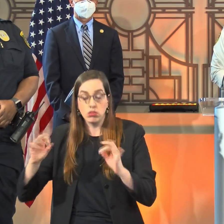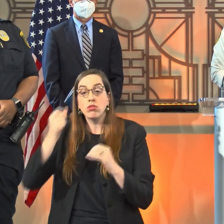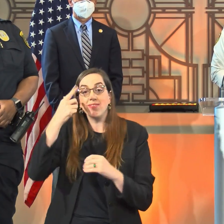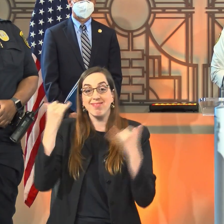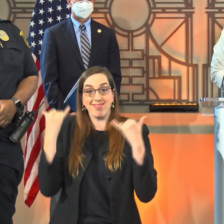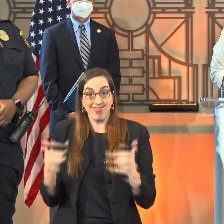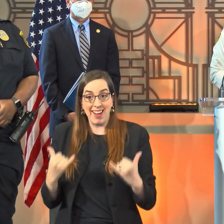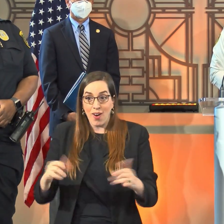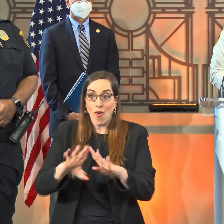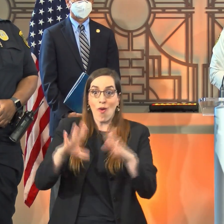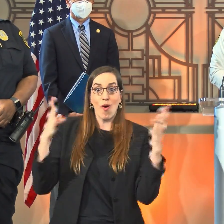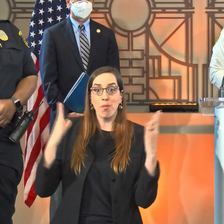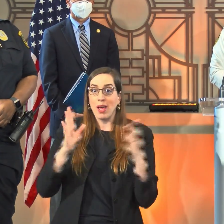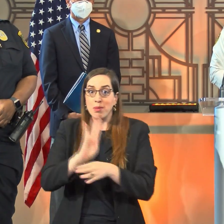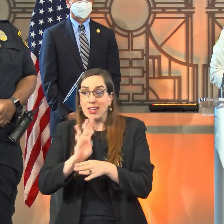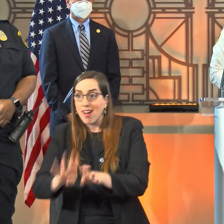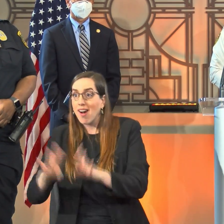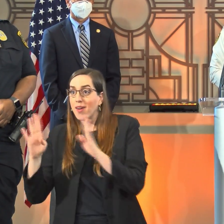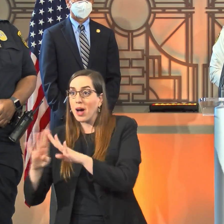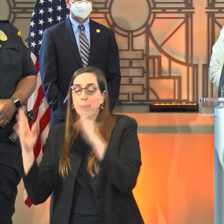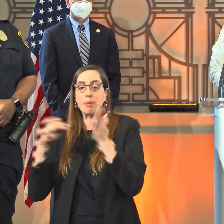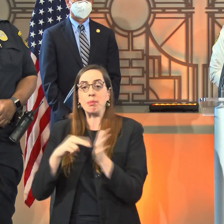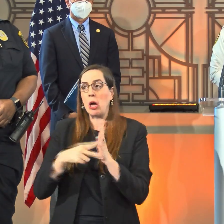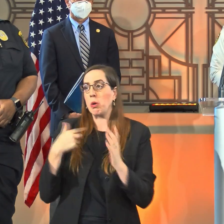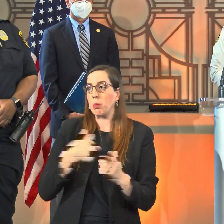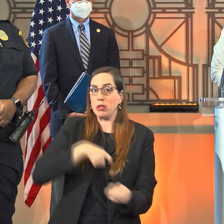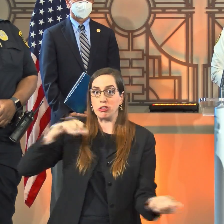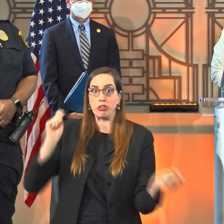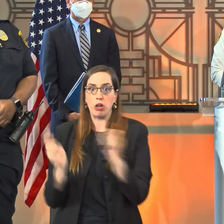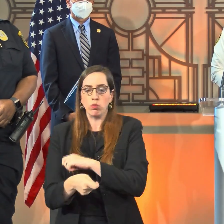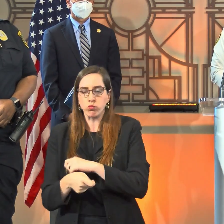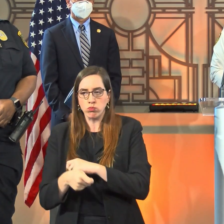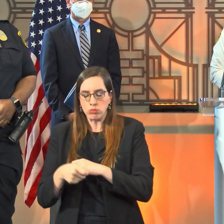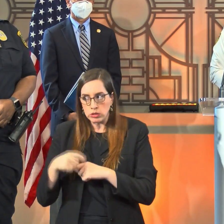activities. We need to not lose the benefit